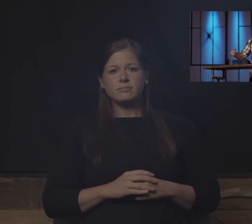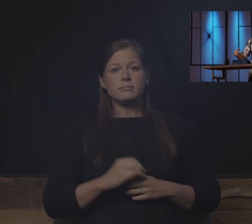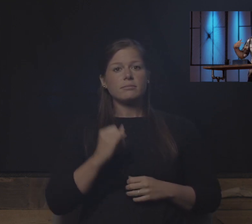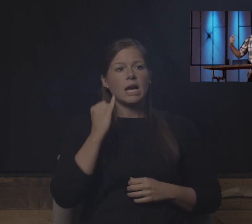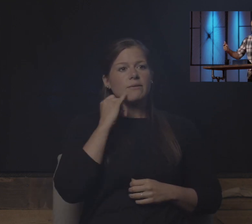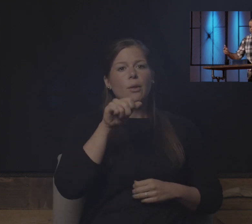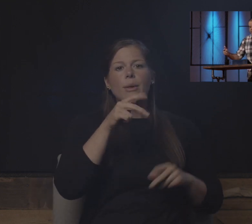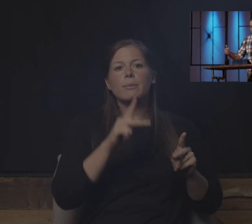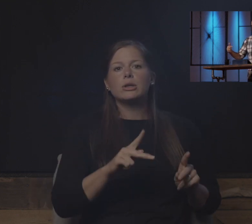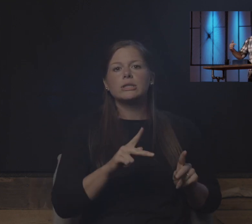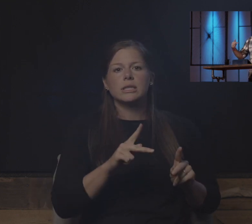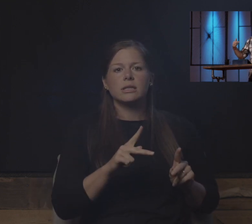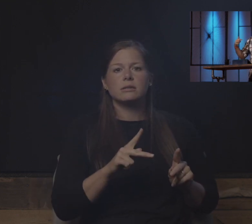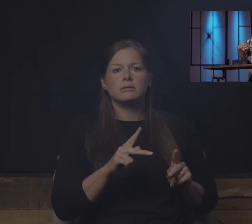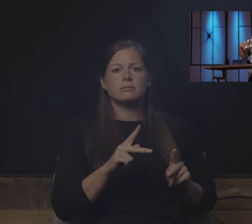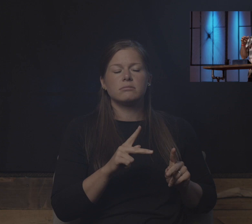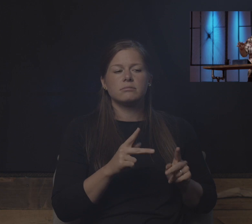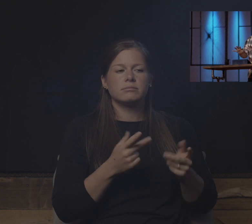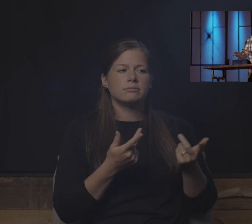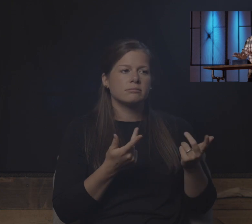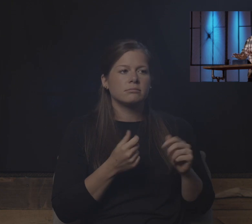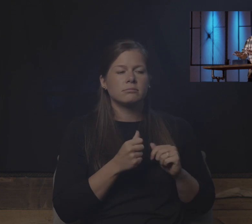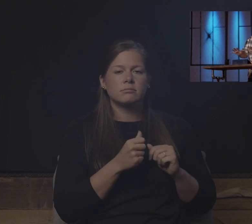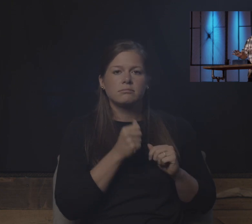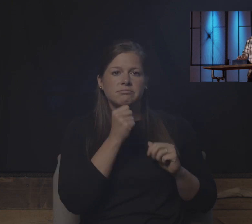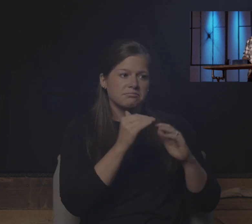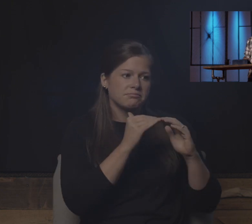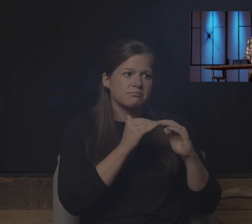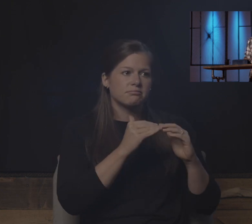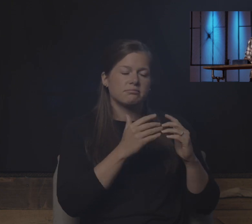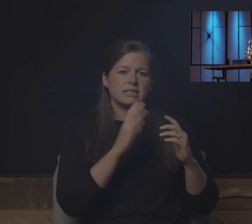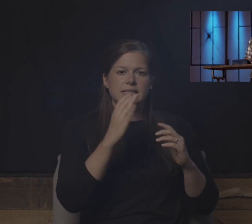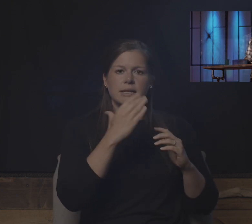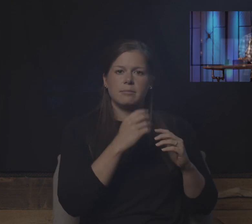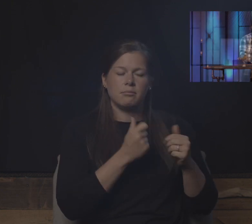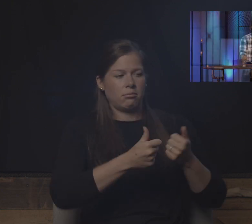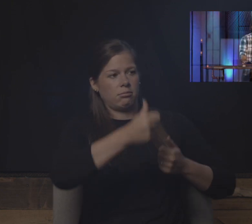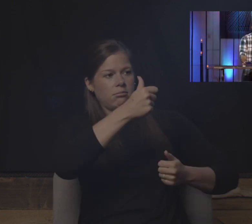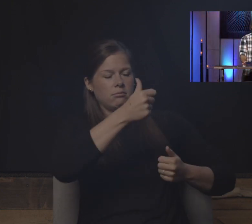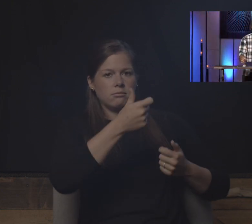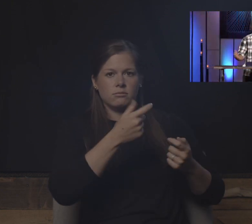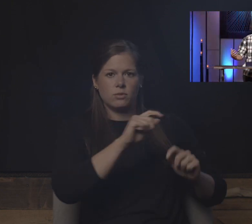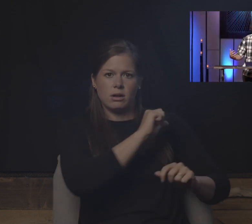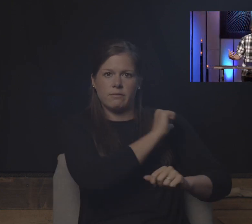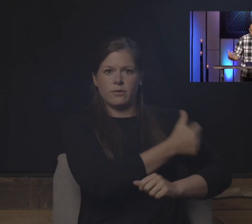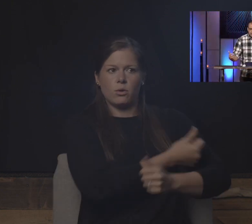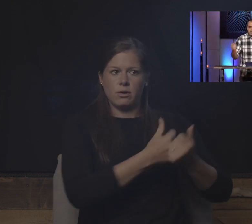rage, unforgiveness, even evil could ensue.